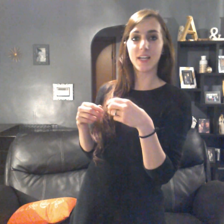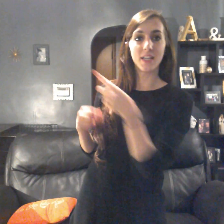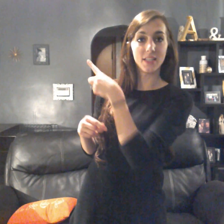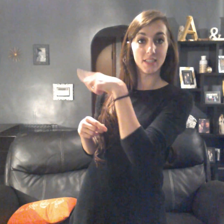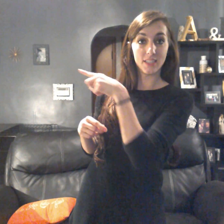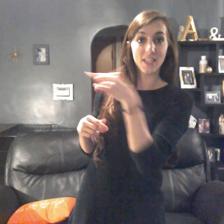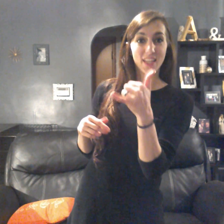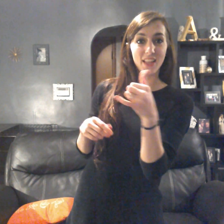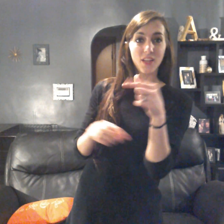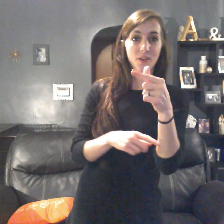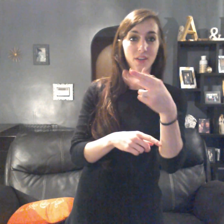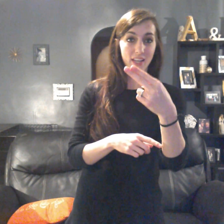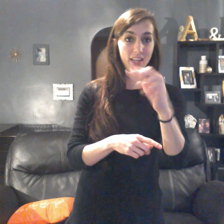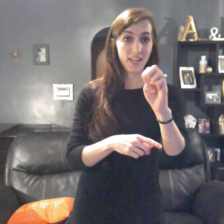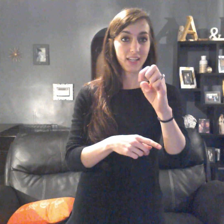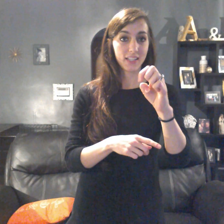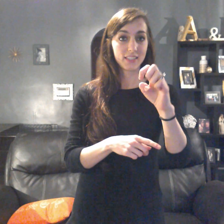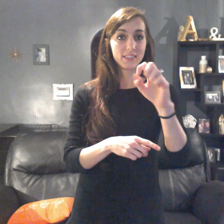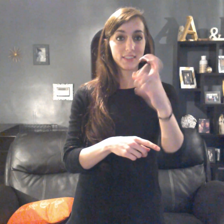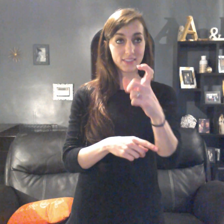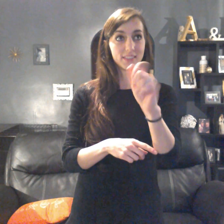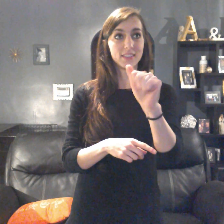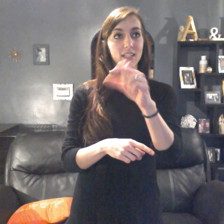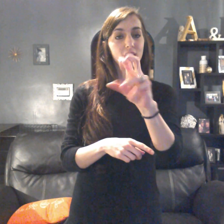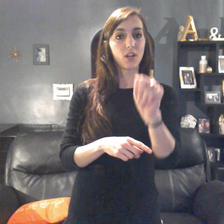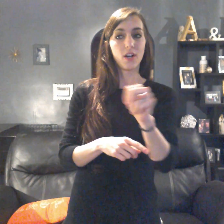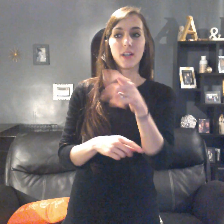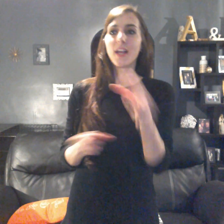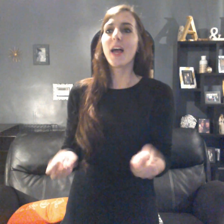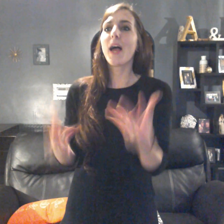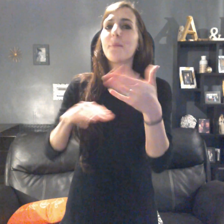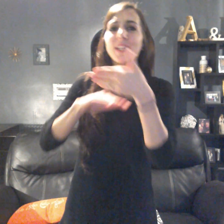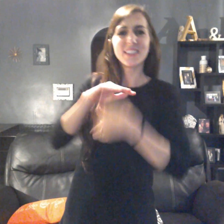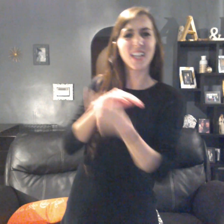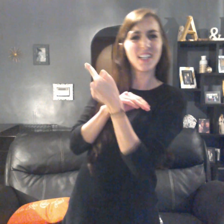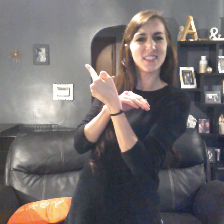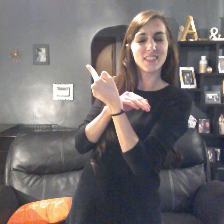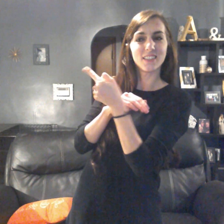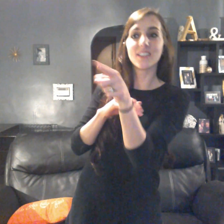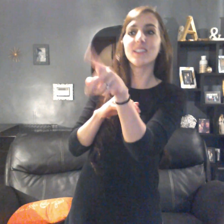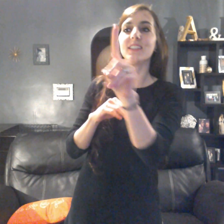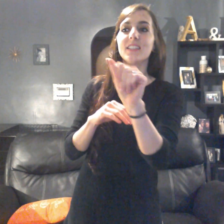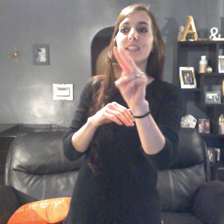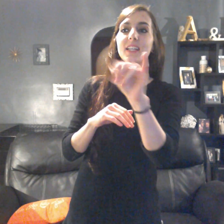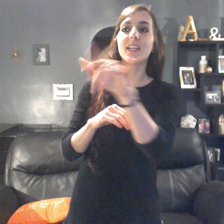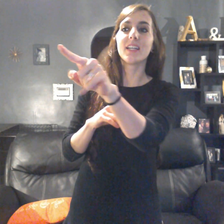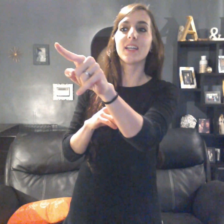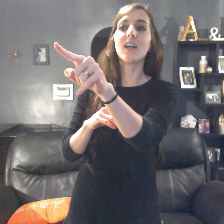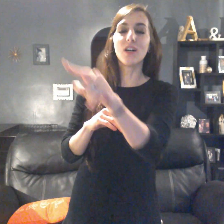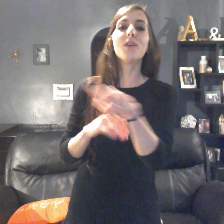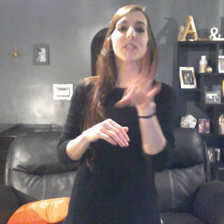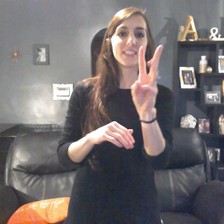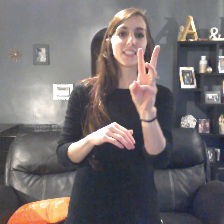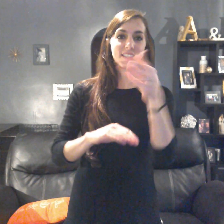6. 6. That's what gives it its name, the sides of the shape. It's called a regular hexagon. I'm going to tell you that